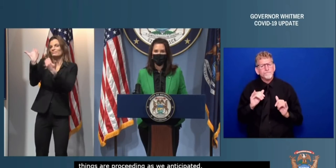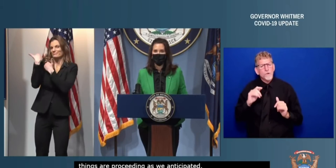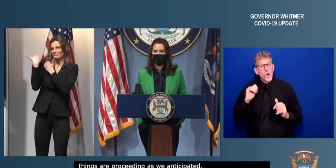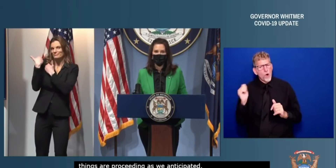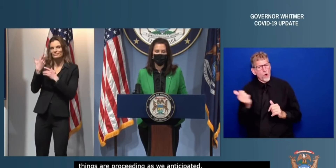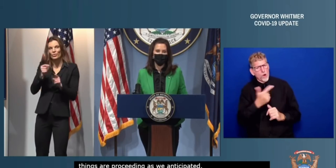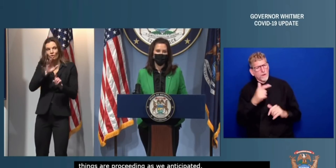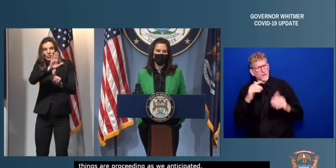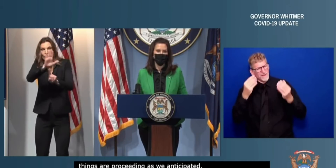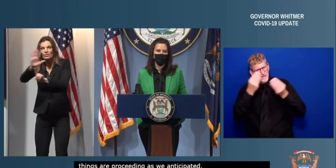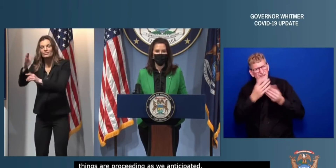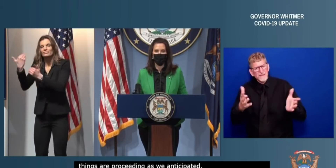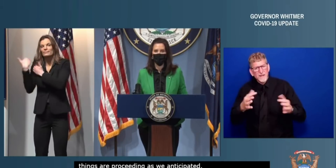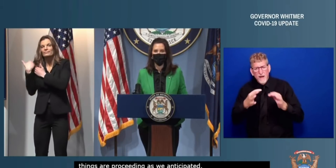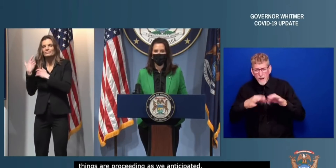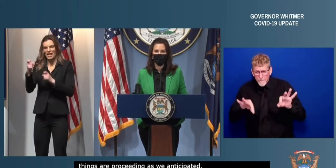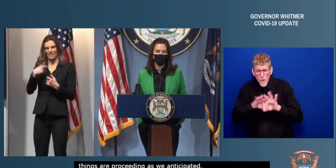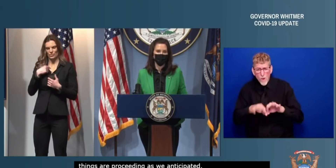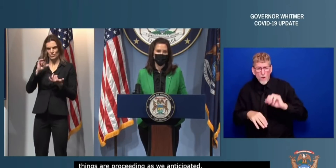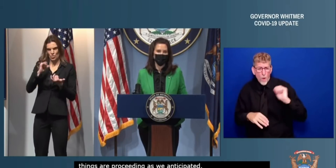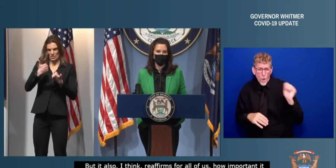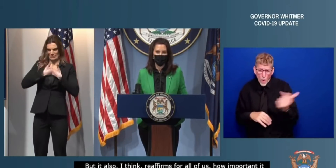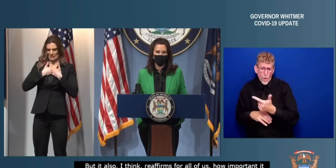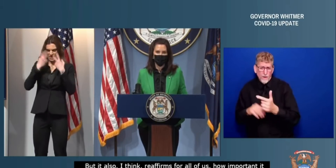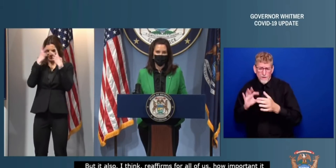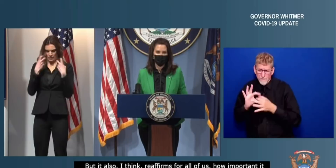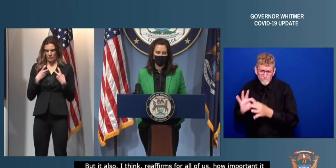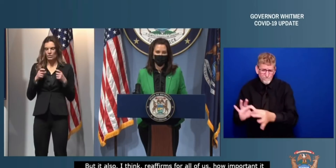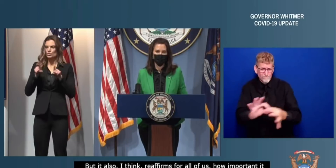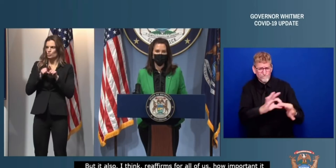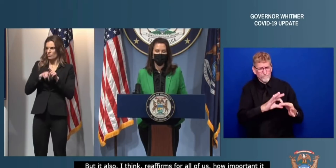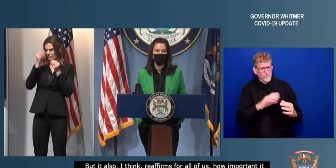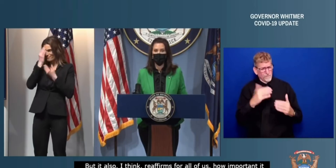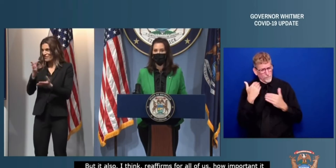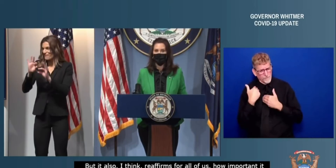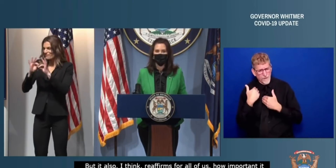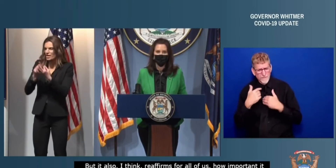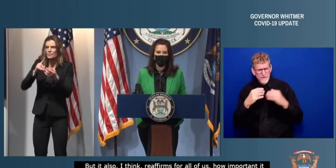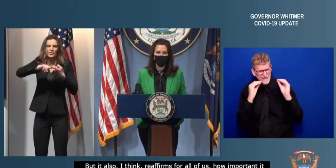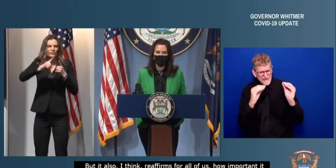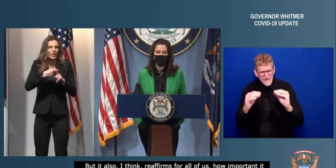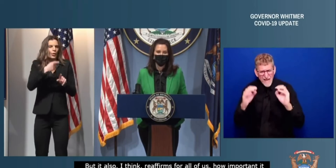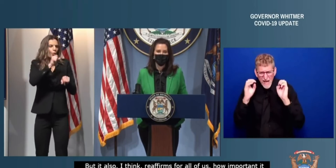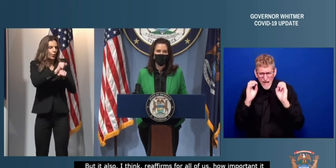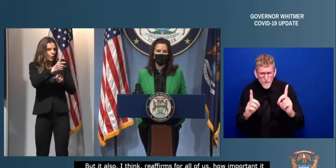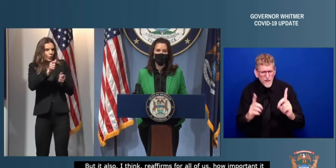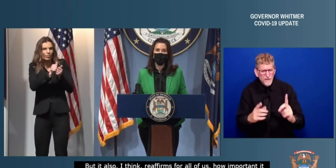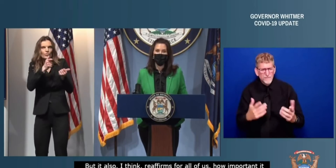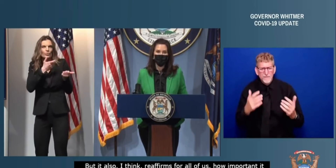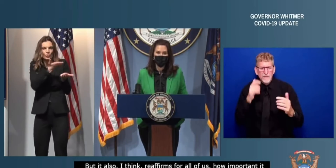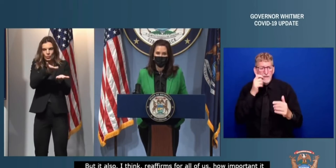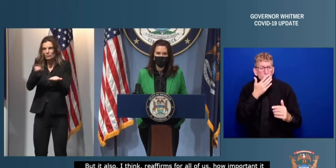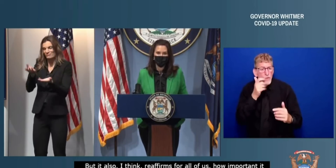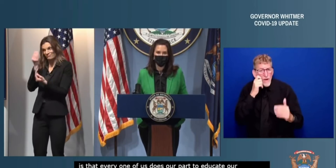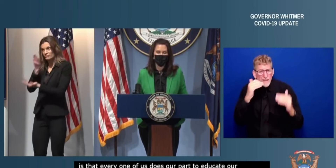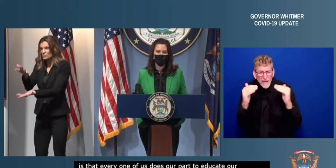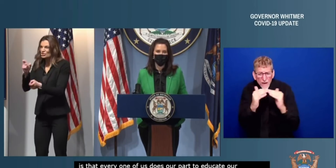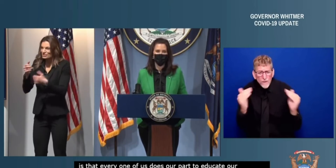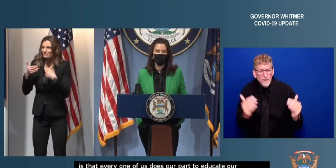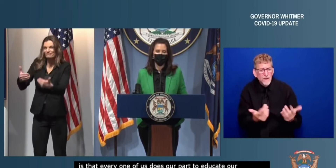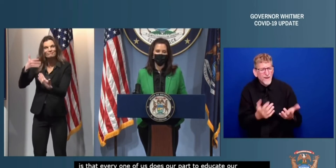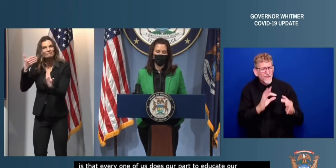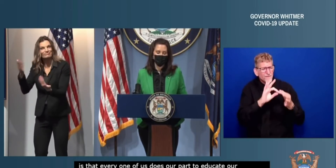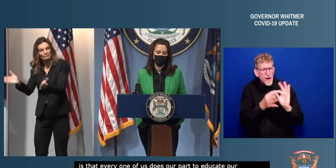to educate our coworkers, our family, our friends, our neighbors, to help people go and access